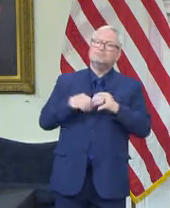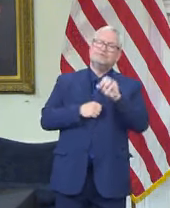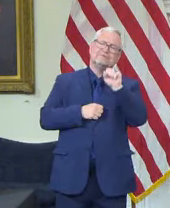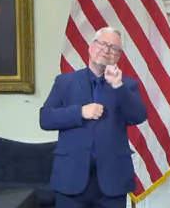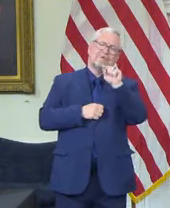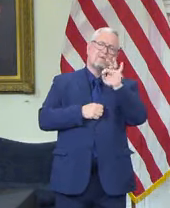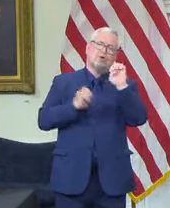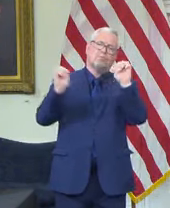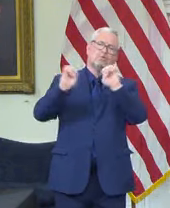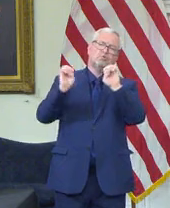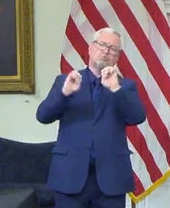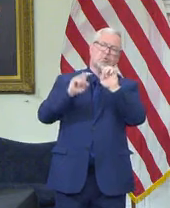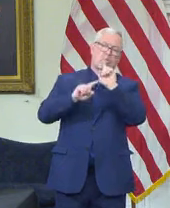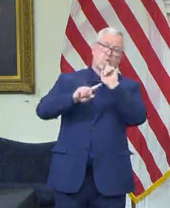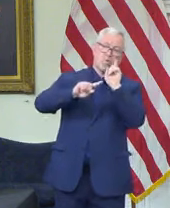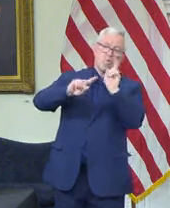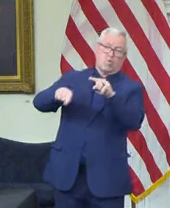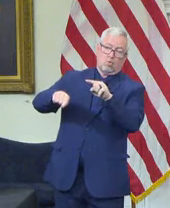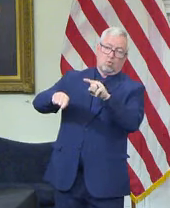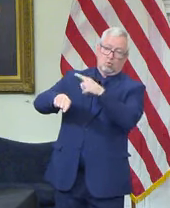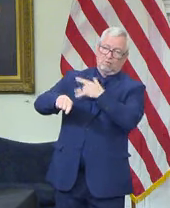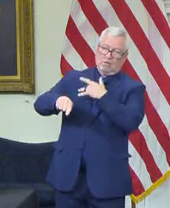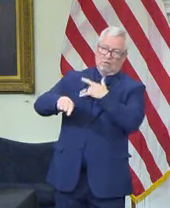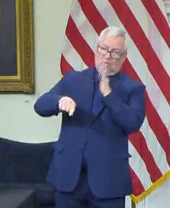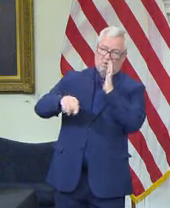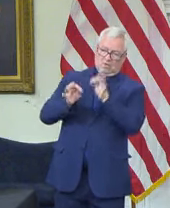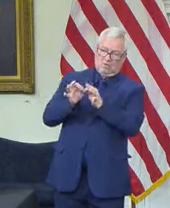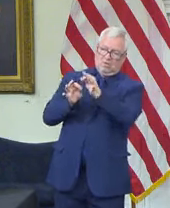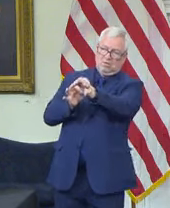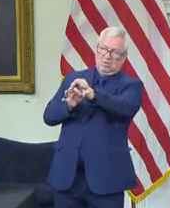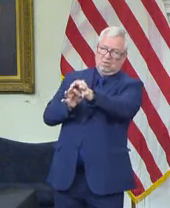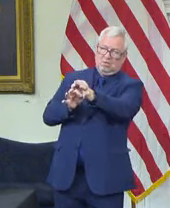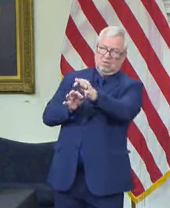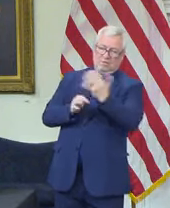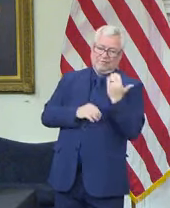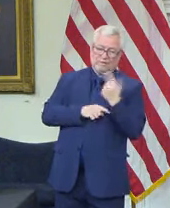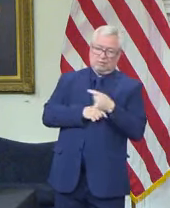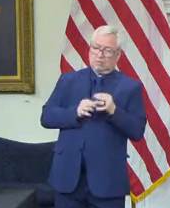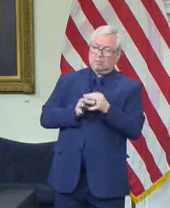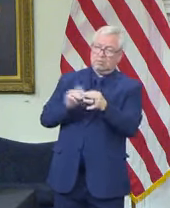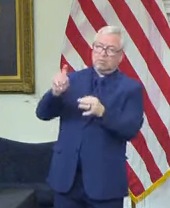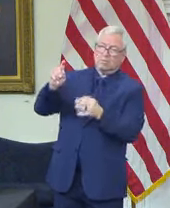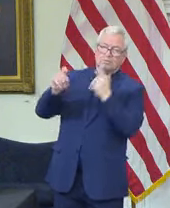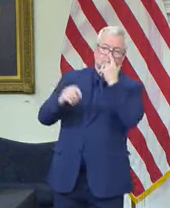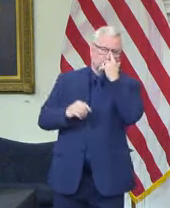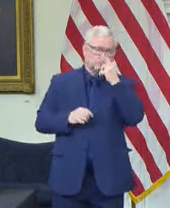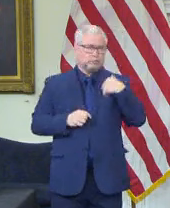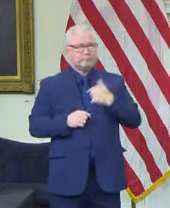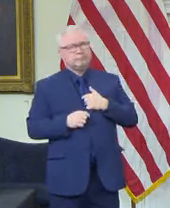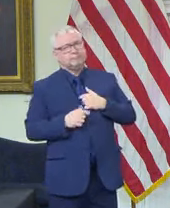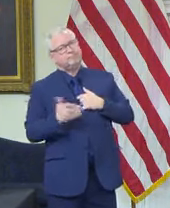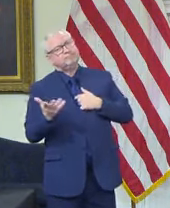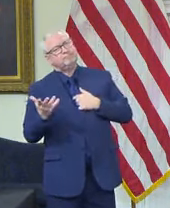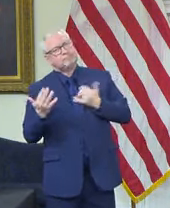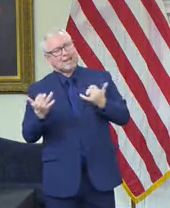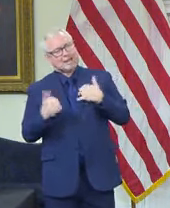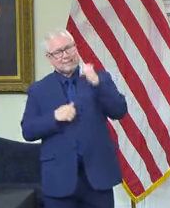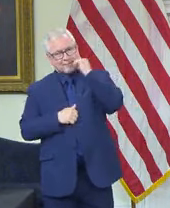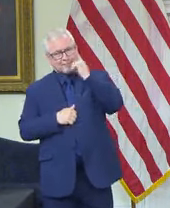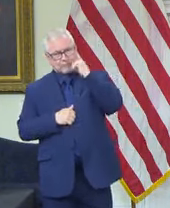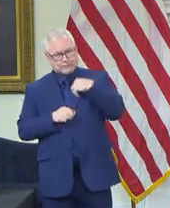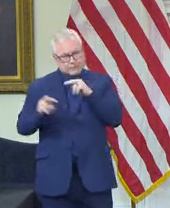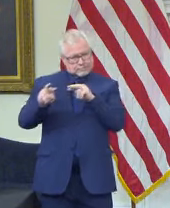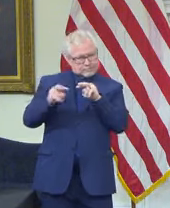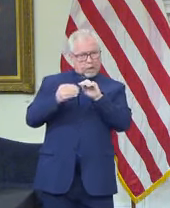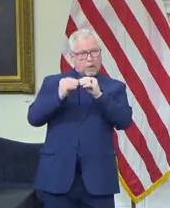At this point, we're watching it day to day. Because of the rapidly declining numbers, I'm hopeful that another 15